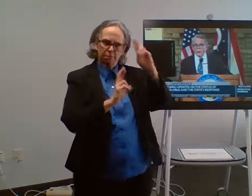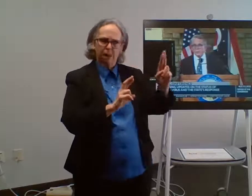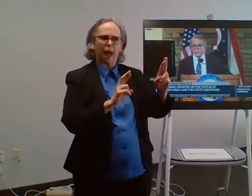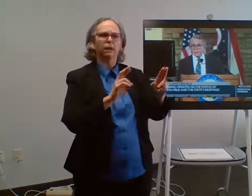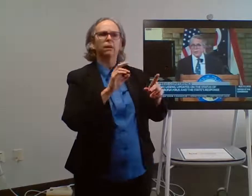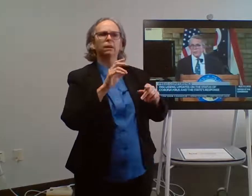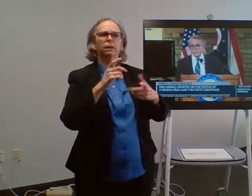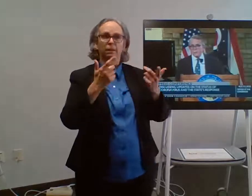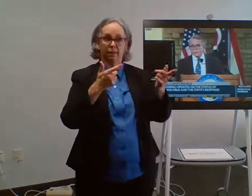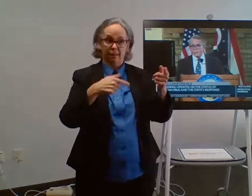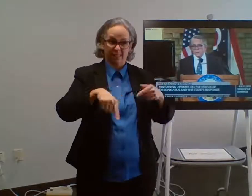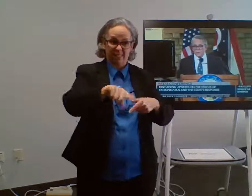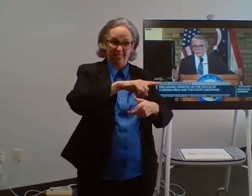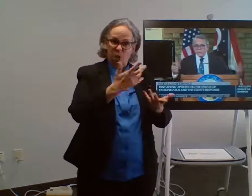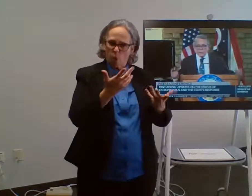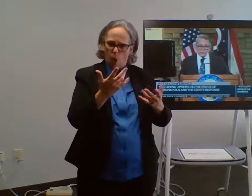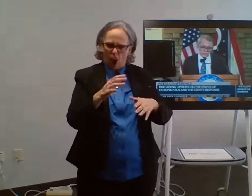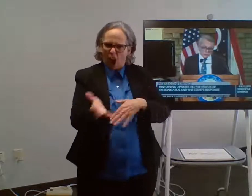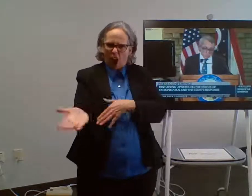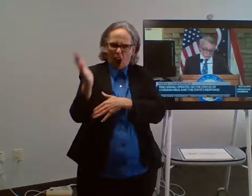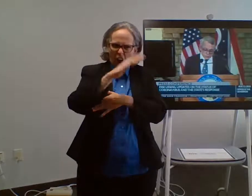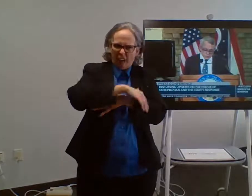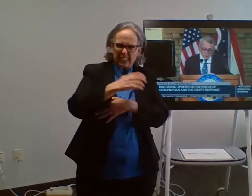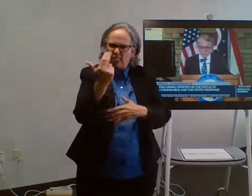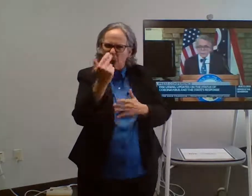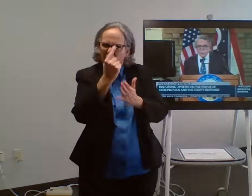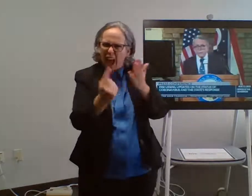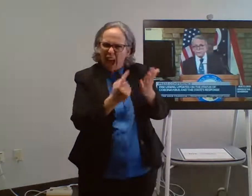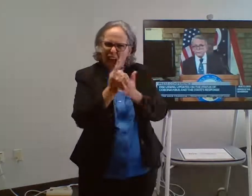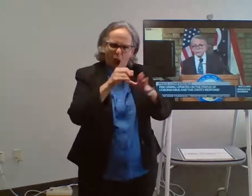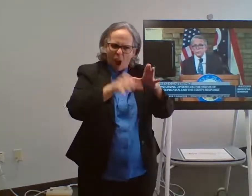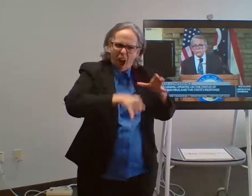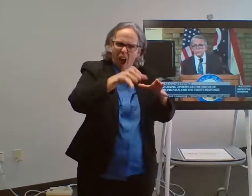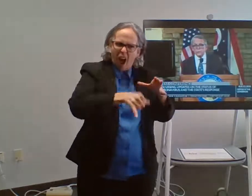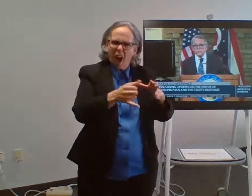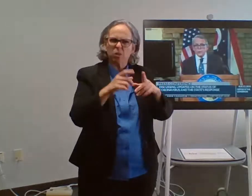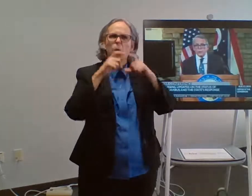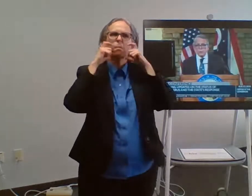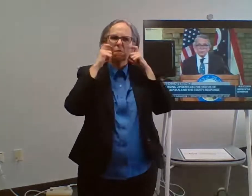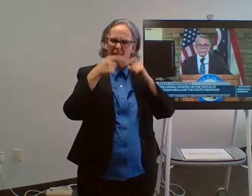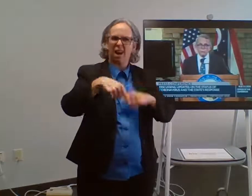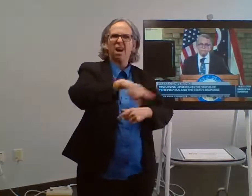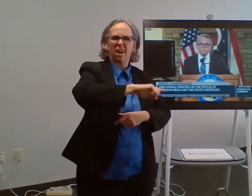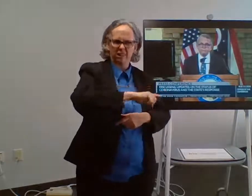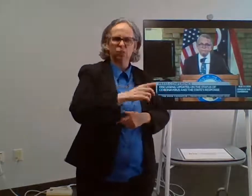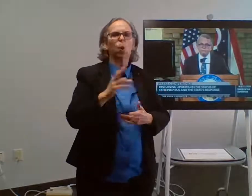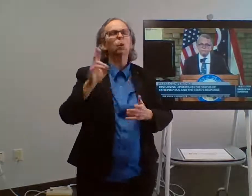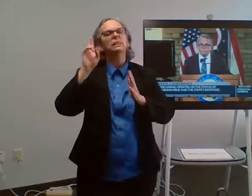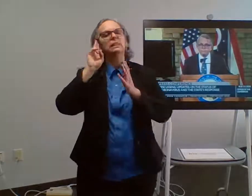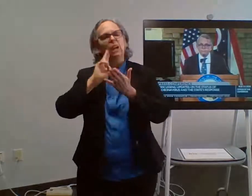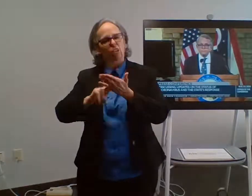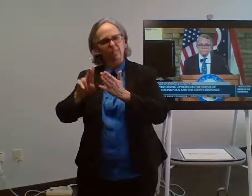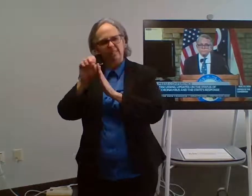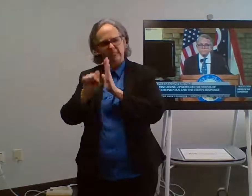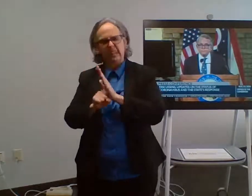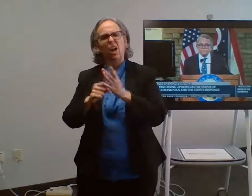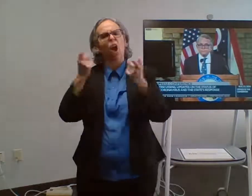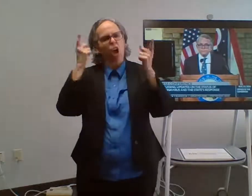13 hours. But no, I think. Look, the Secretary of State, I think, is right on point.